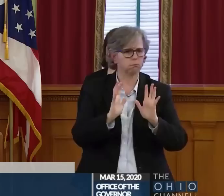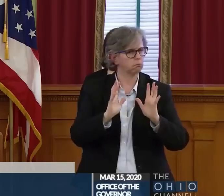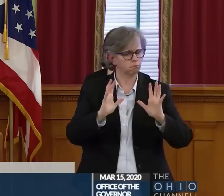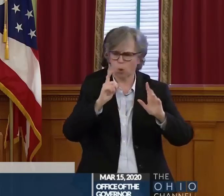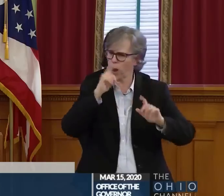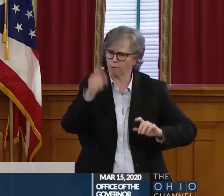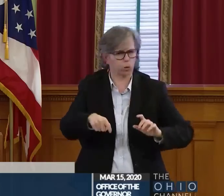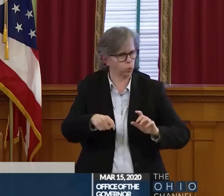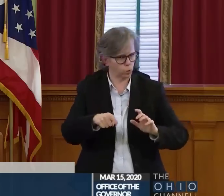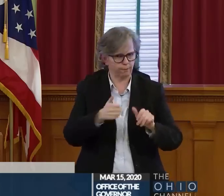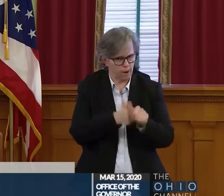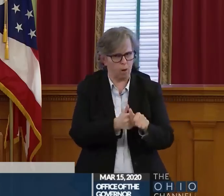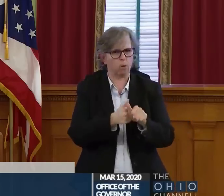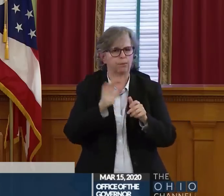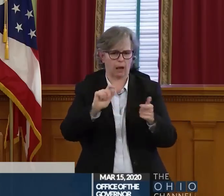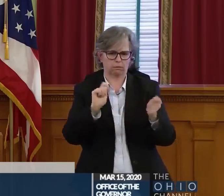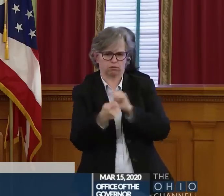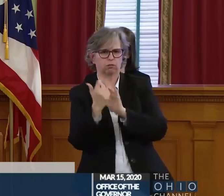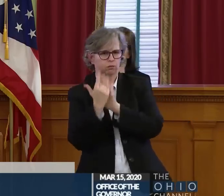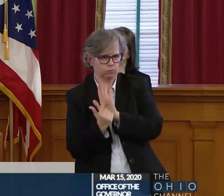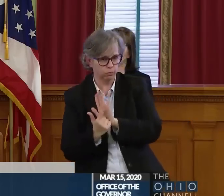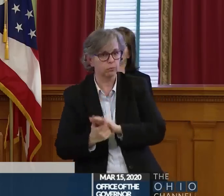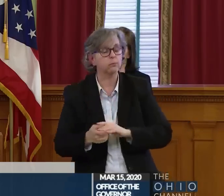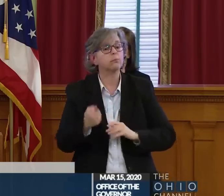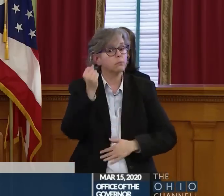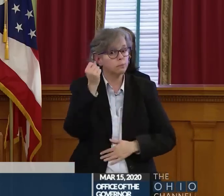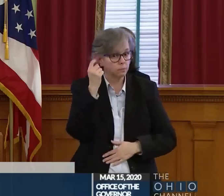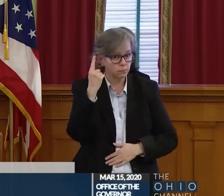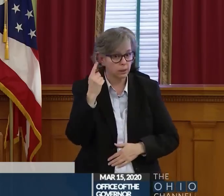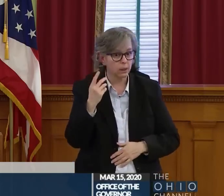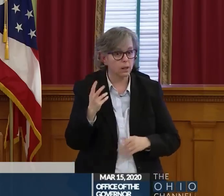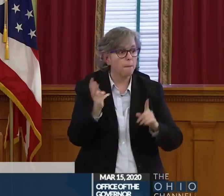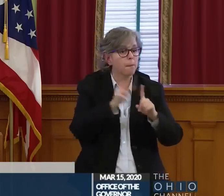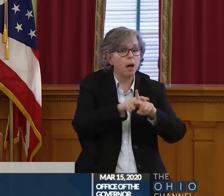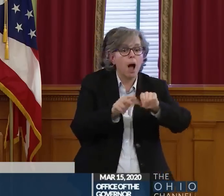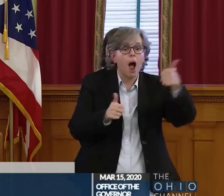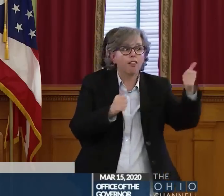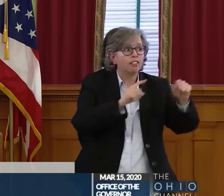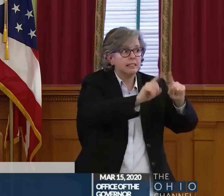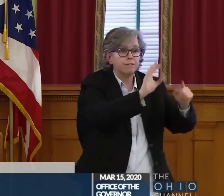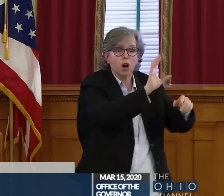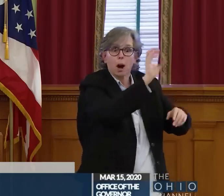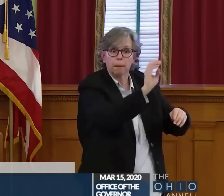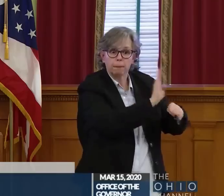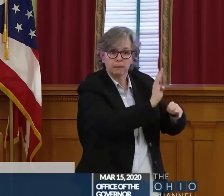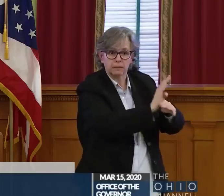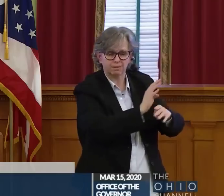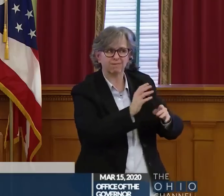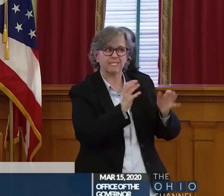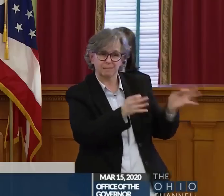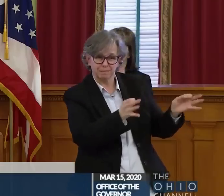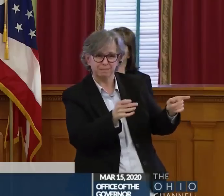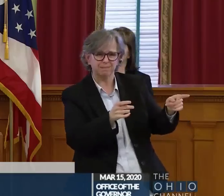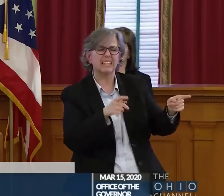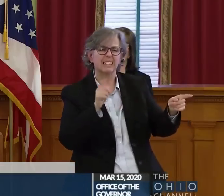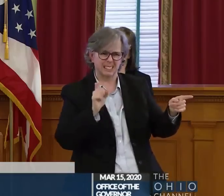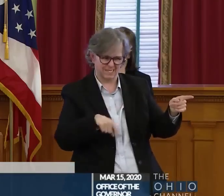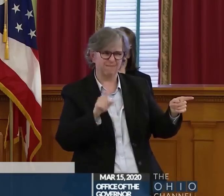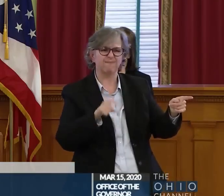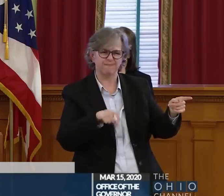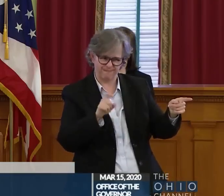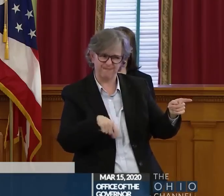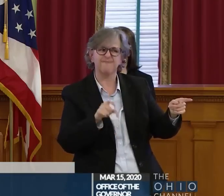emergency. This also applies to companies that determine it is necessary to